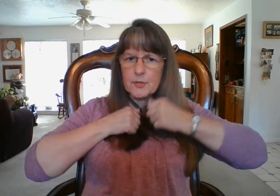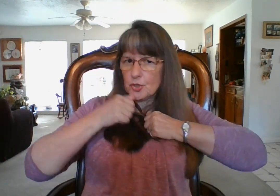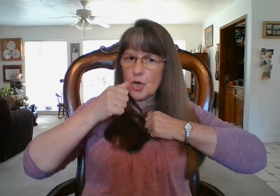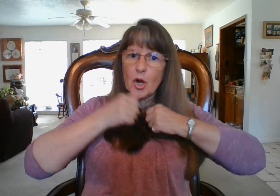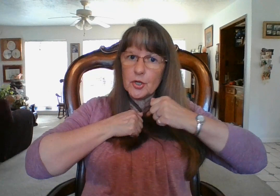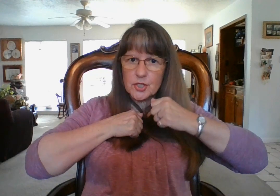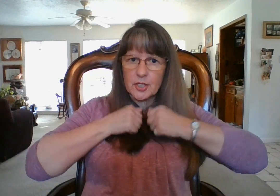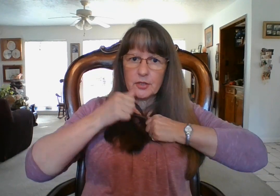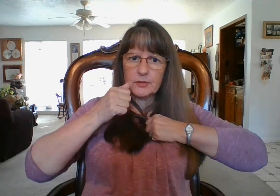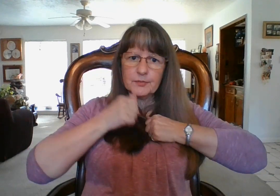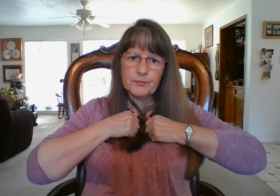in charge here.